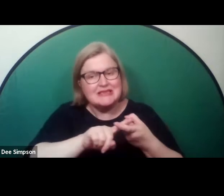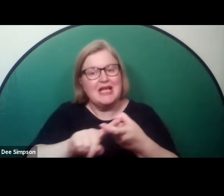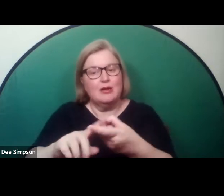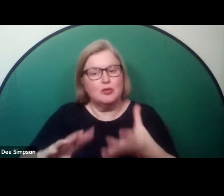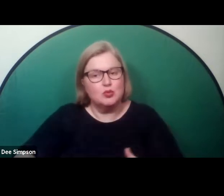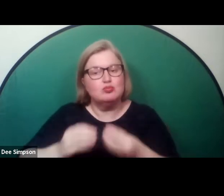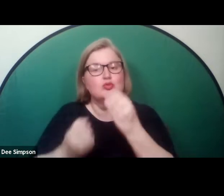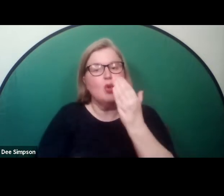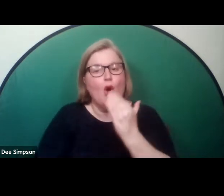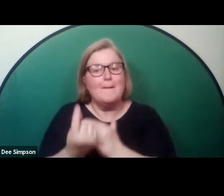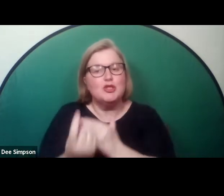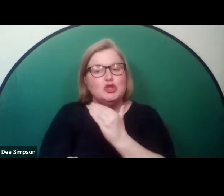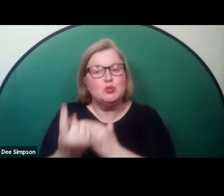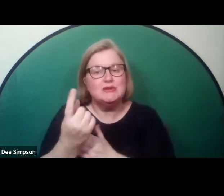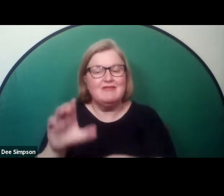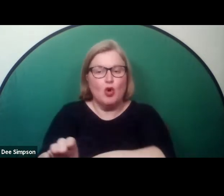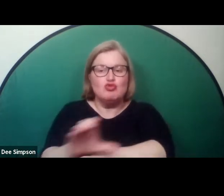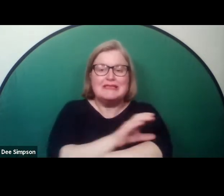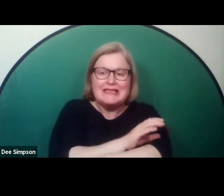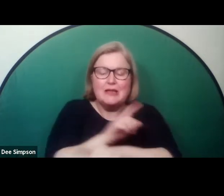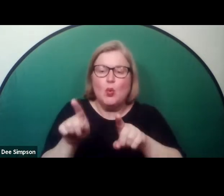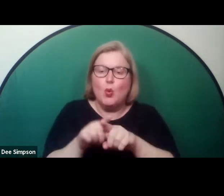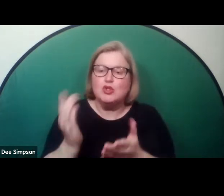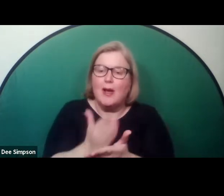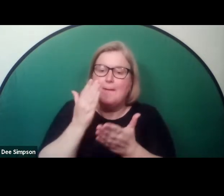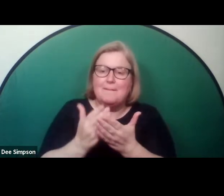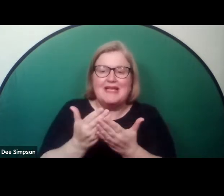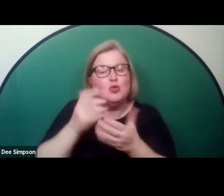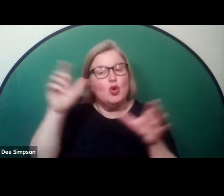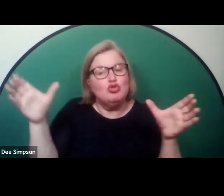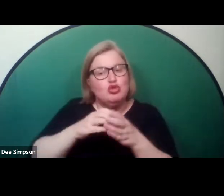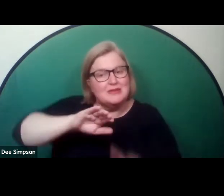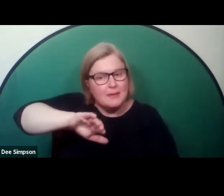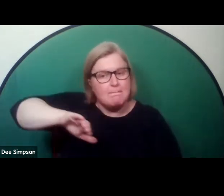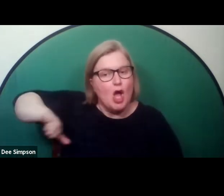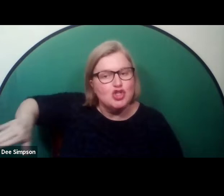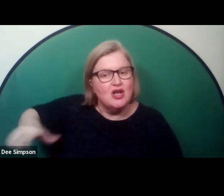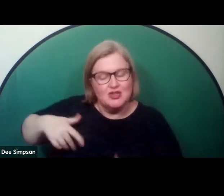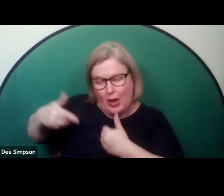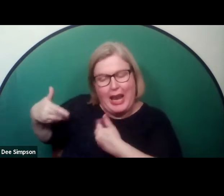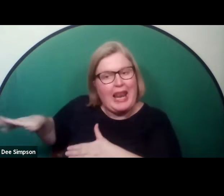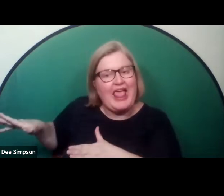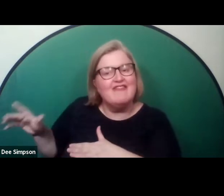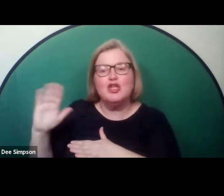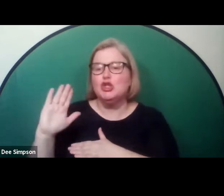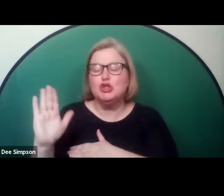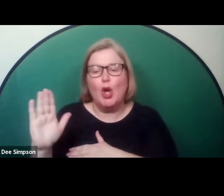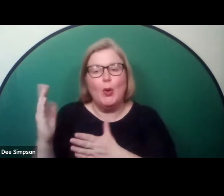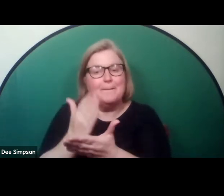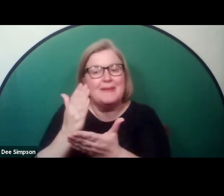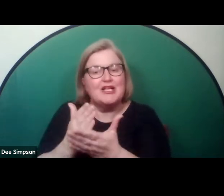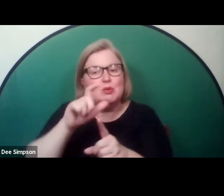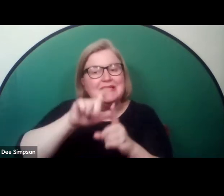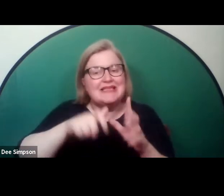create opportunities for resilience and ensure that marginalized groups are not left behind. It will also ensure that